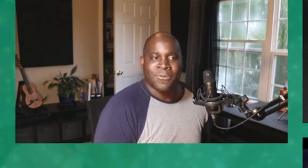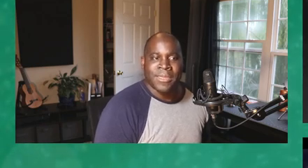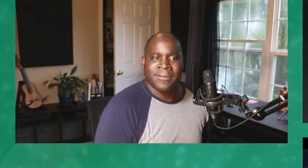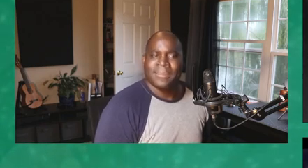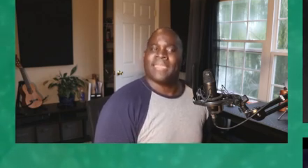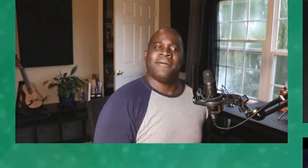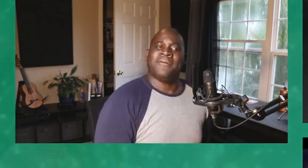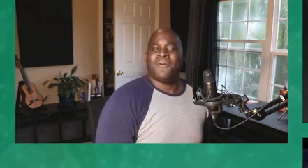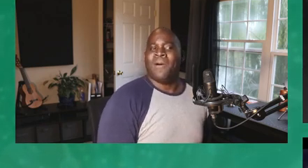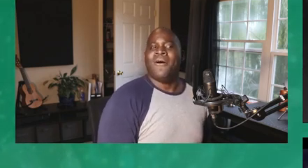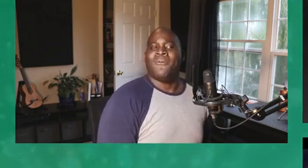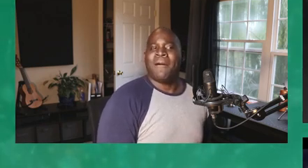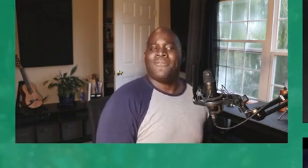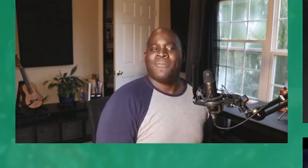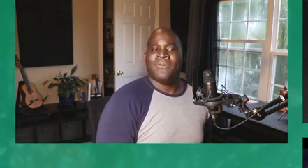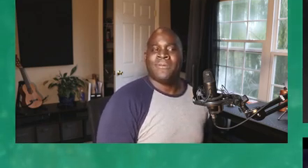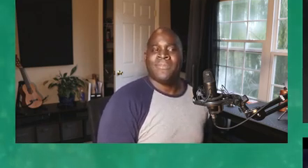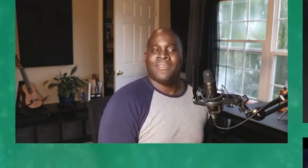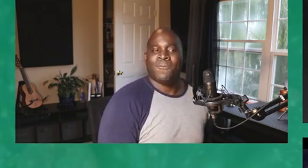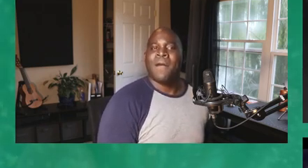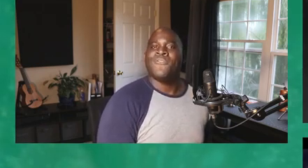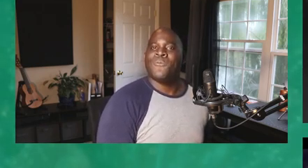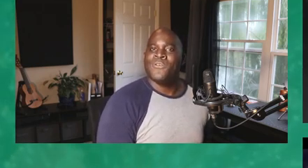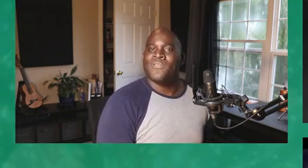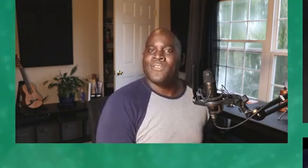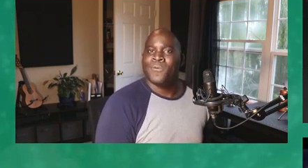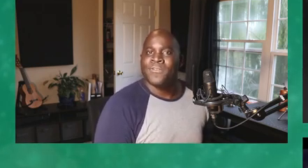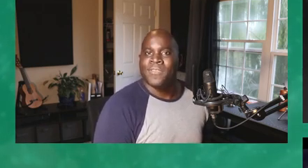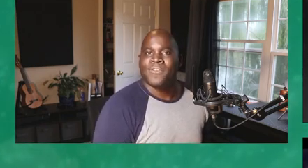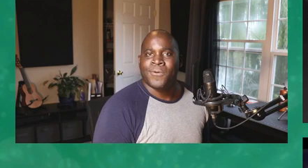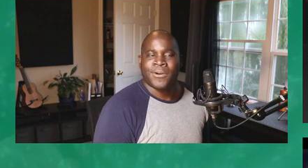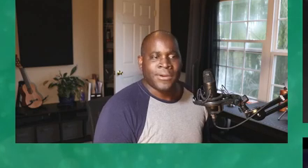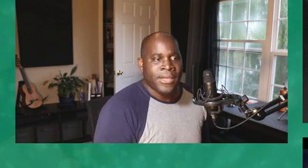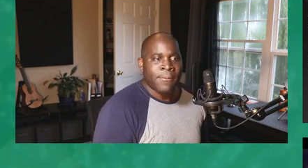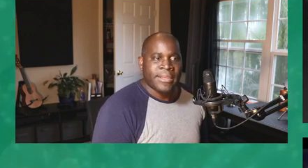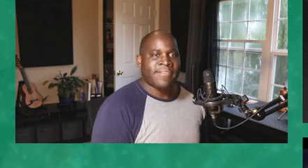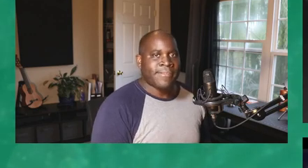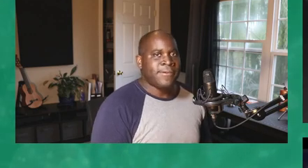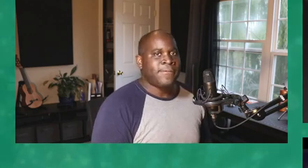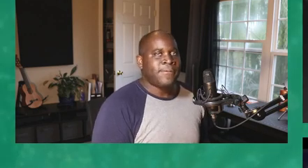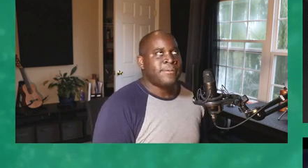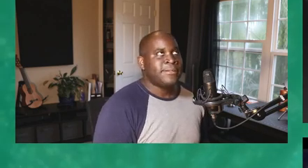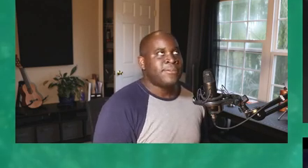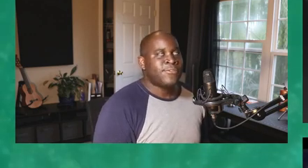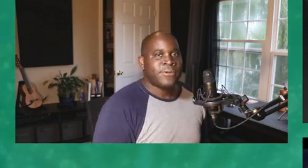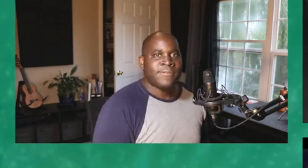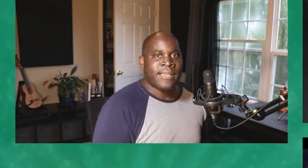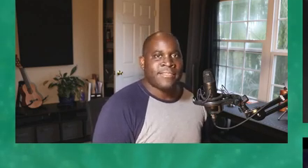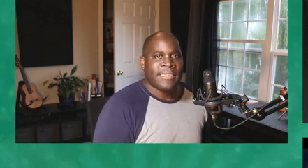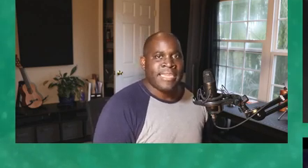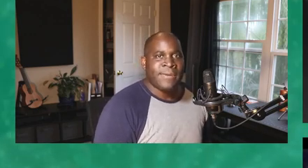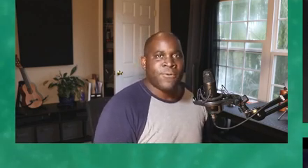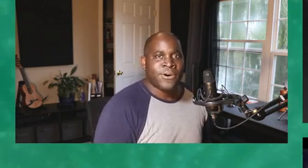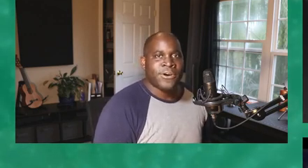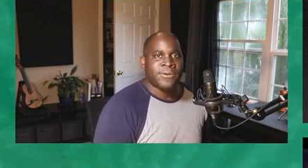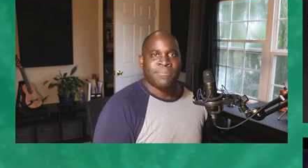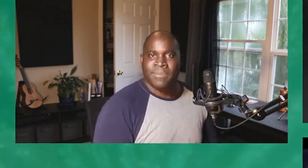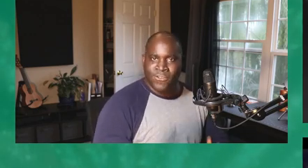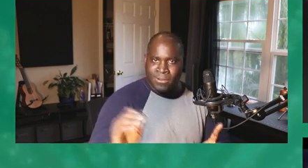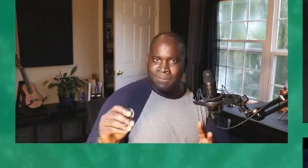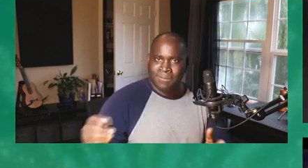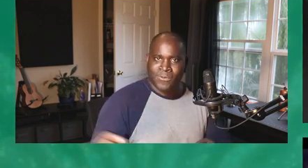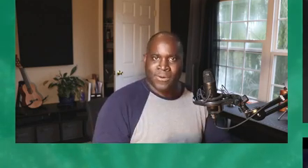that's a little bit like, wow, why would you put them in this? Why would you use these words in this order? But it's still sort of like the